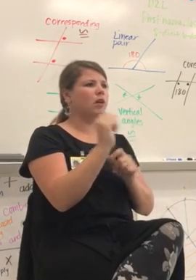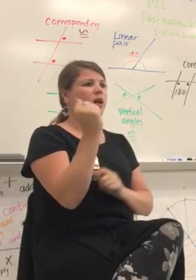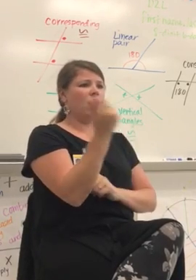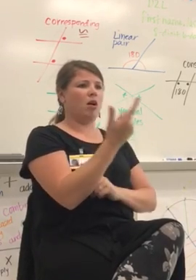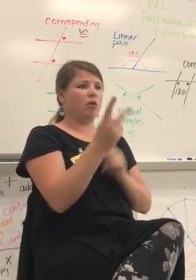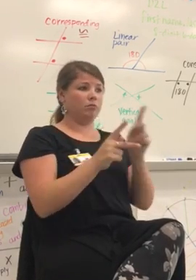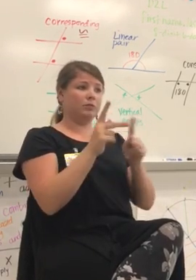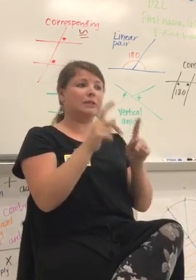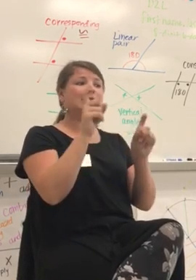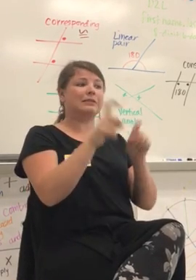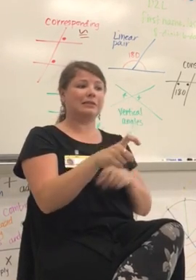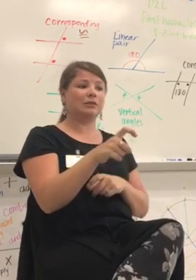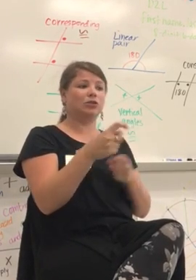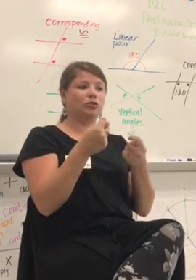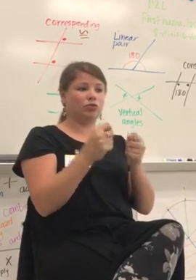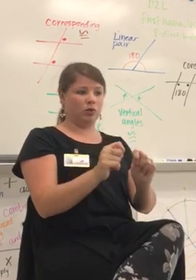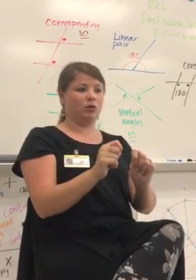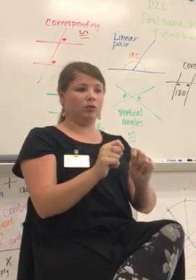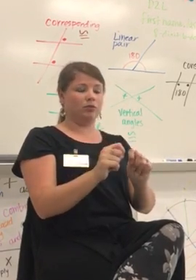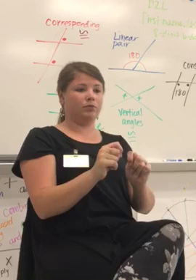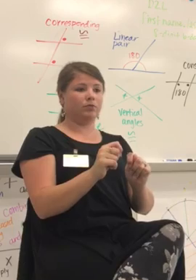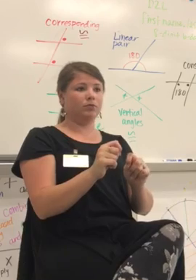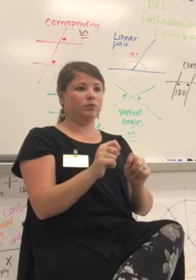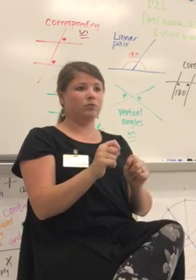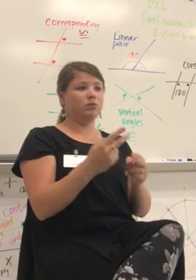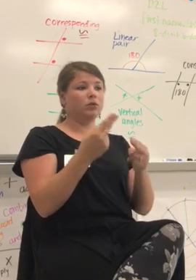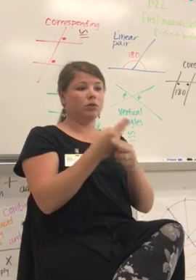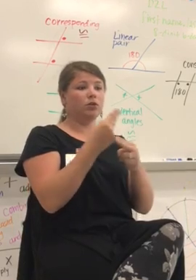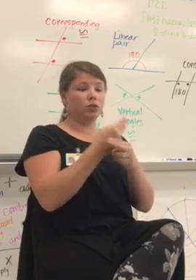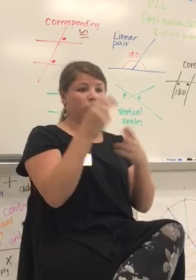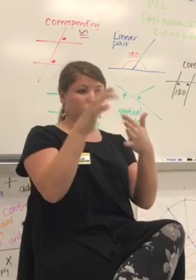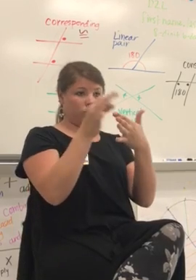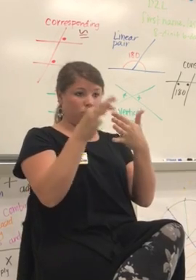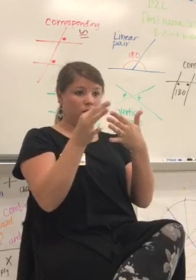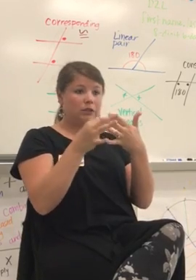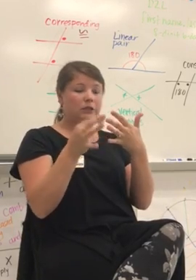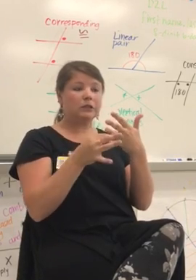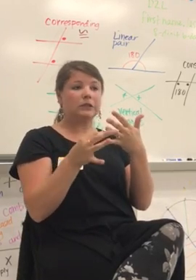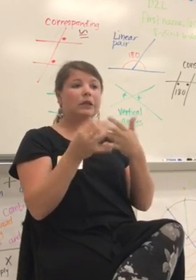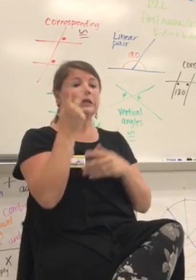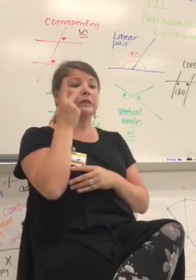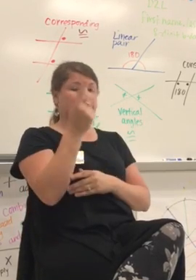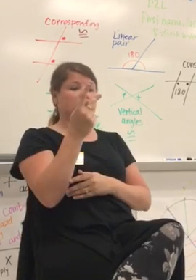choices to see how many times greater. Did you great?